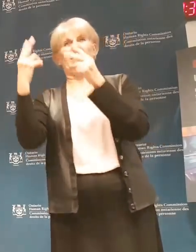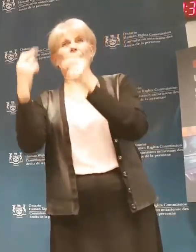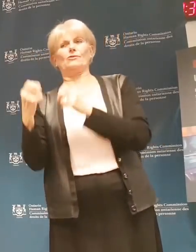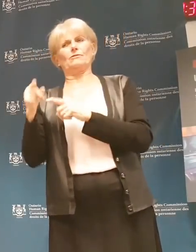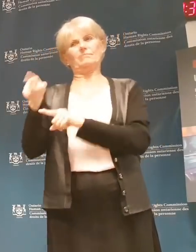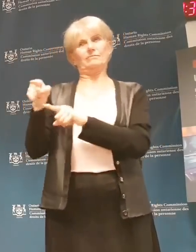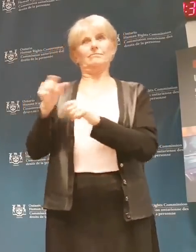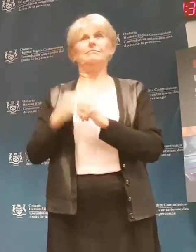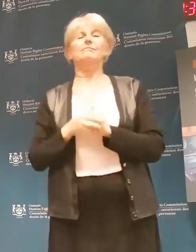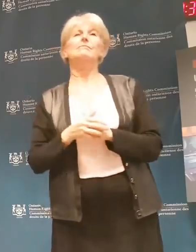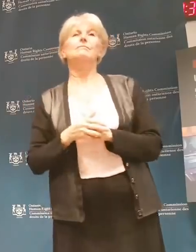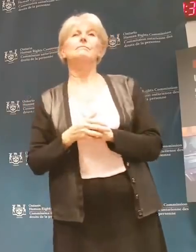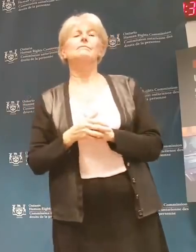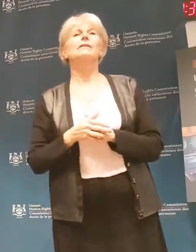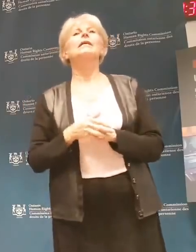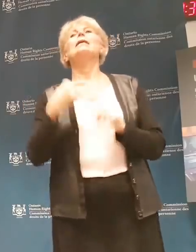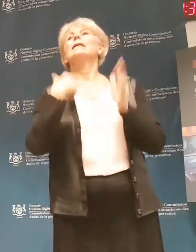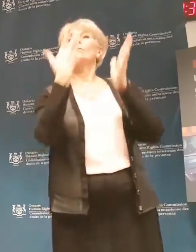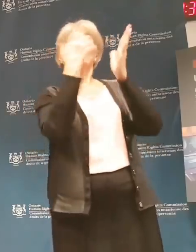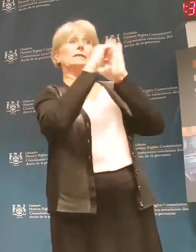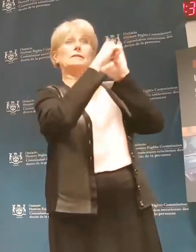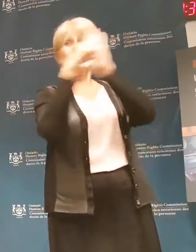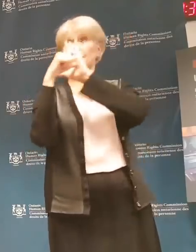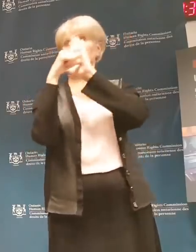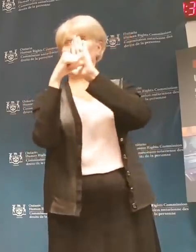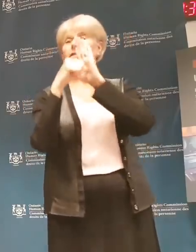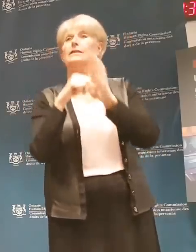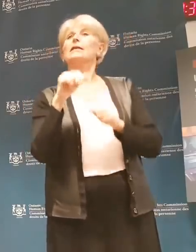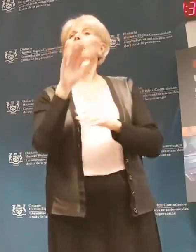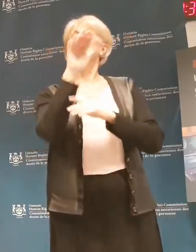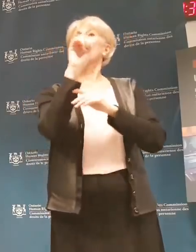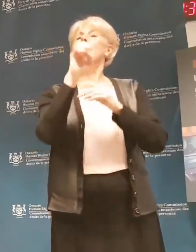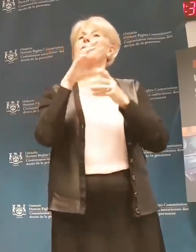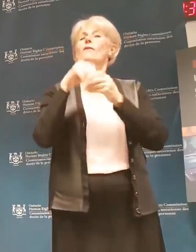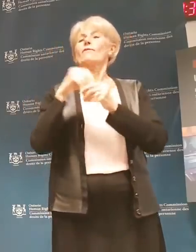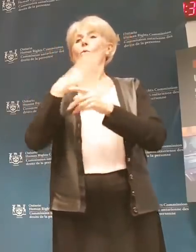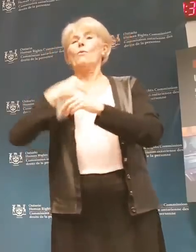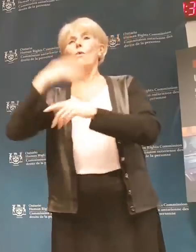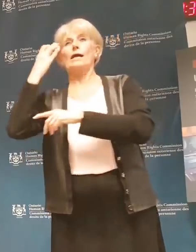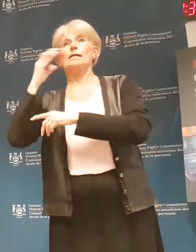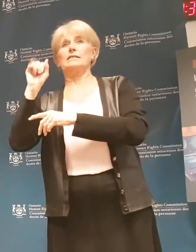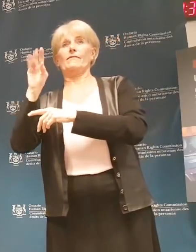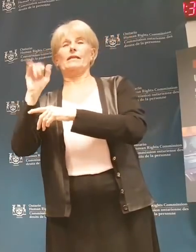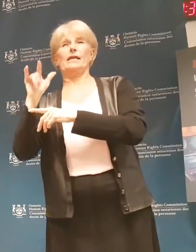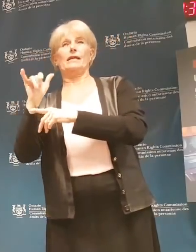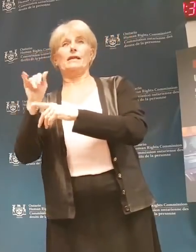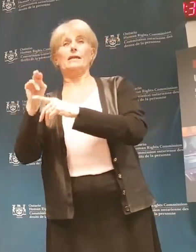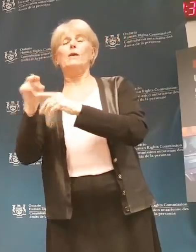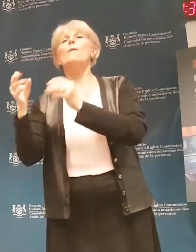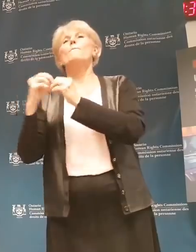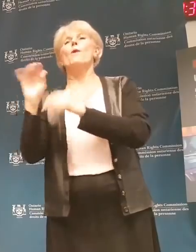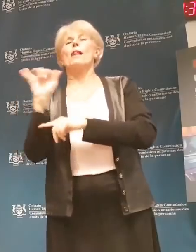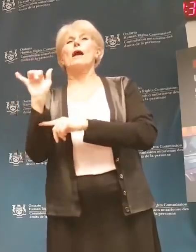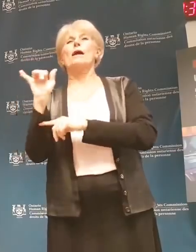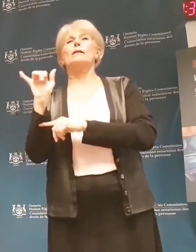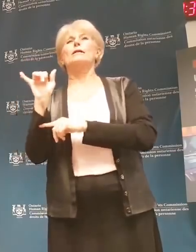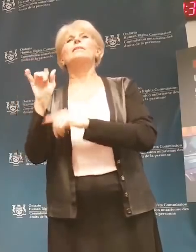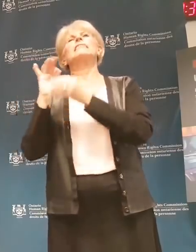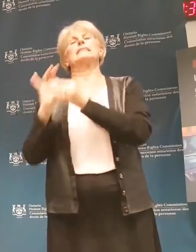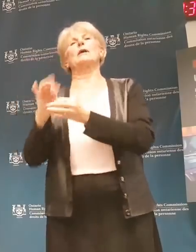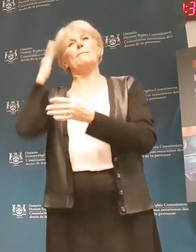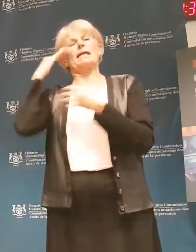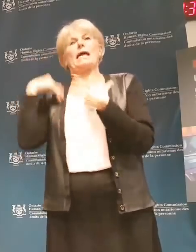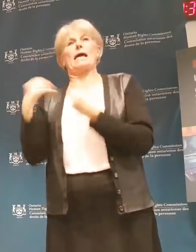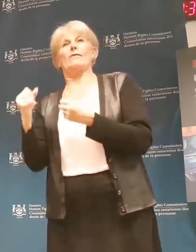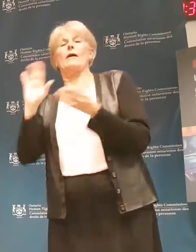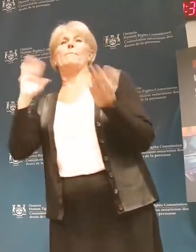was noted. I should stress that cases involving white civilians were more likely to cite a mental health issue